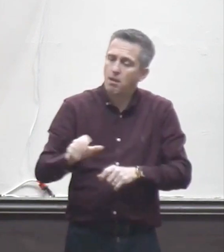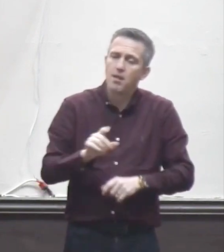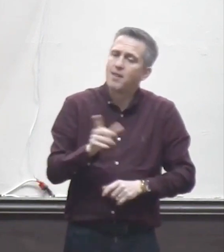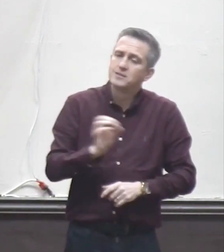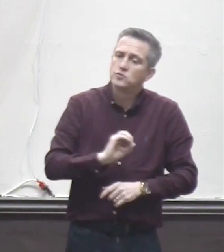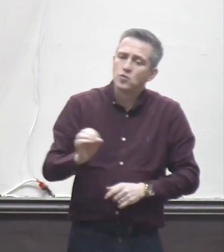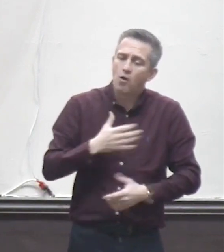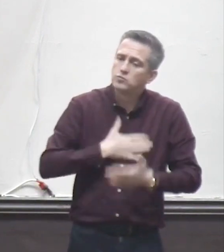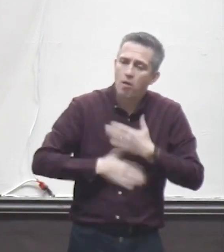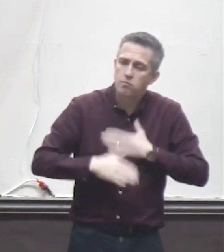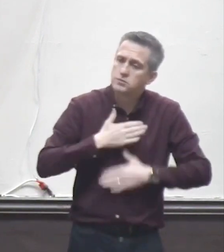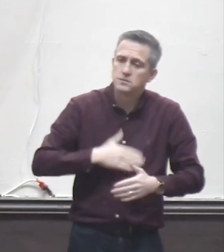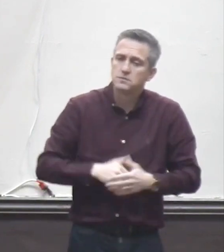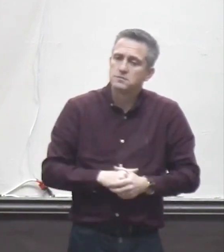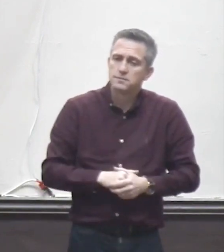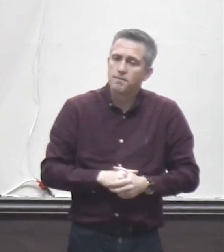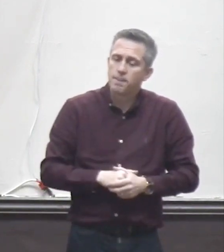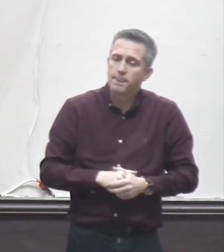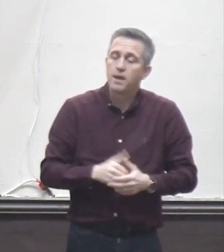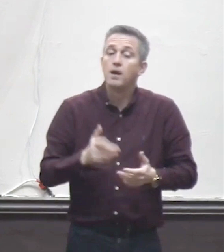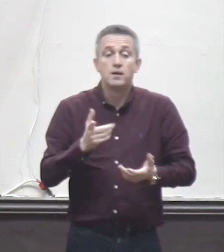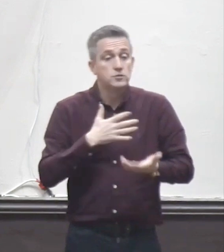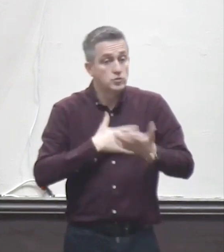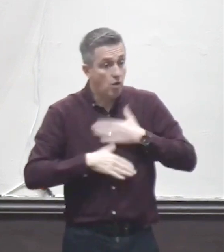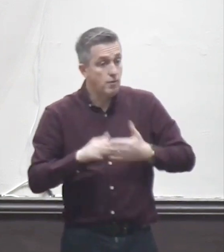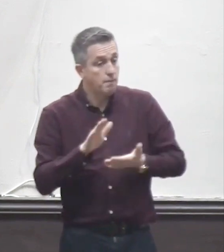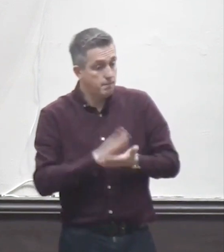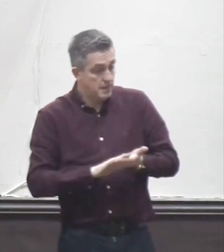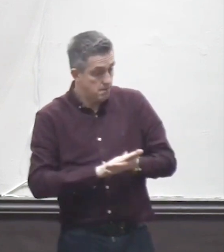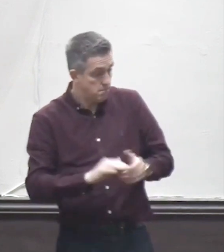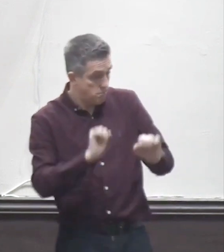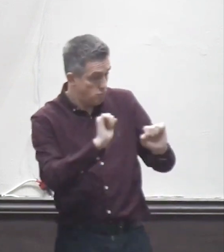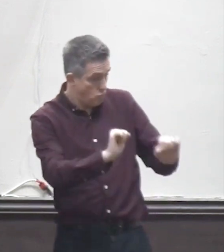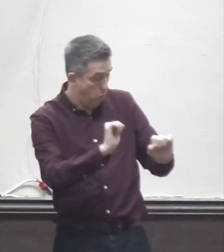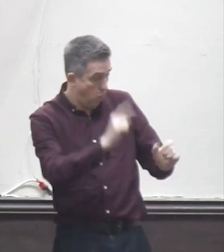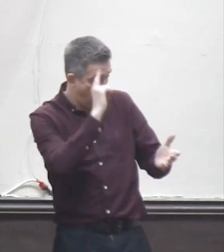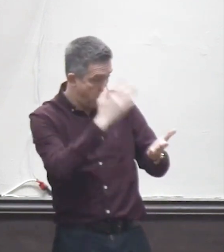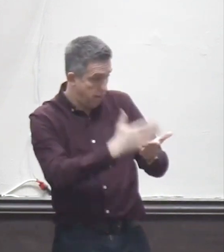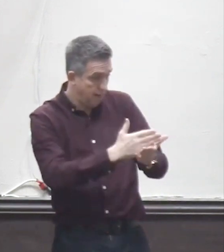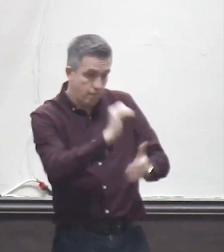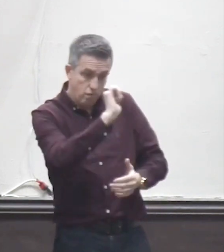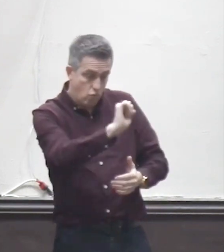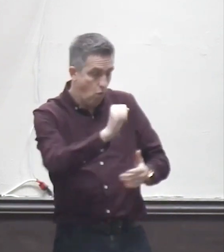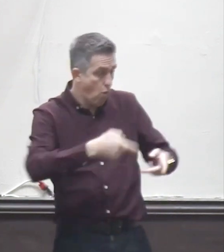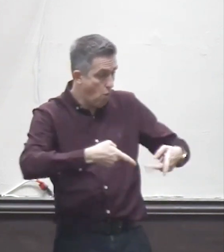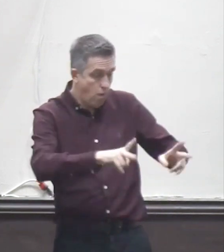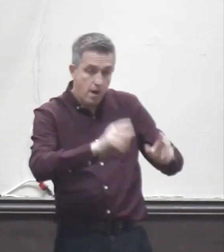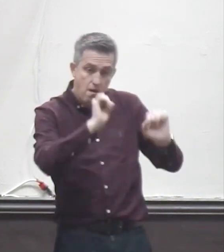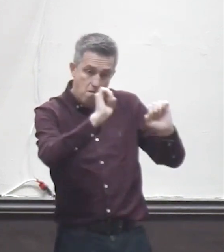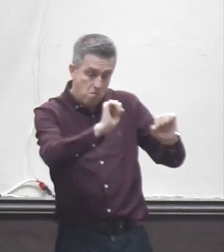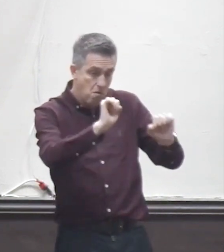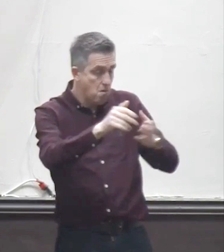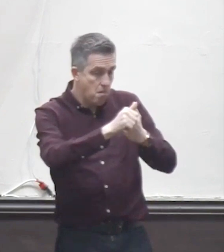means. Tolerance means the fact that the people have their belief and they have their ideas and they have their